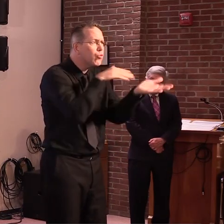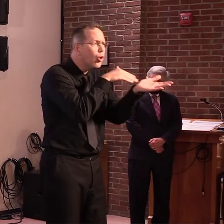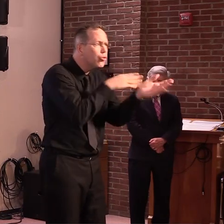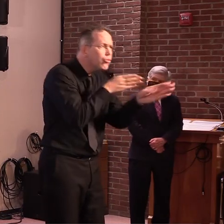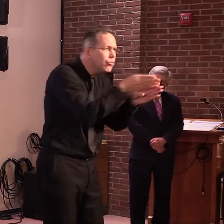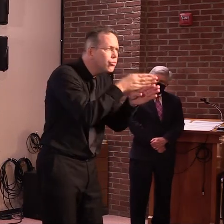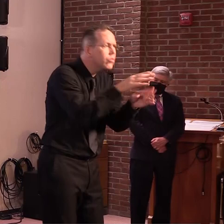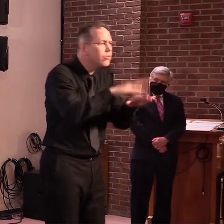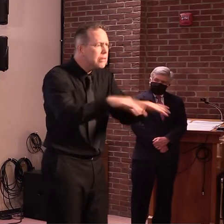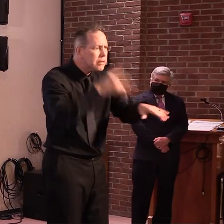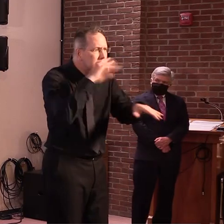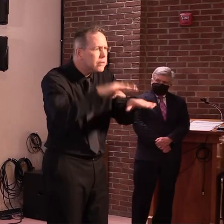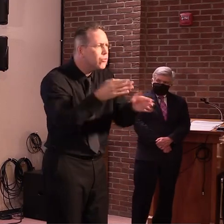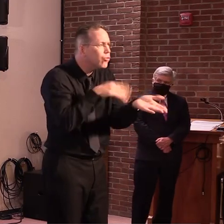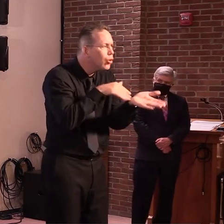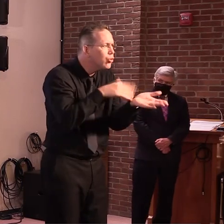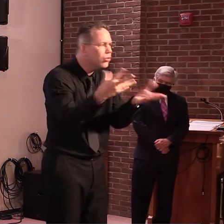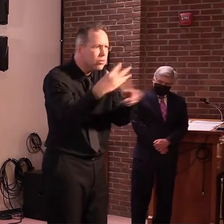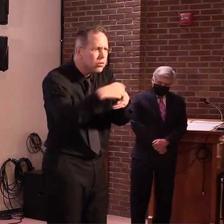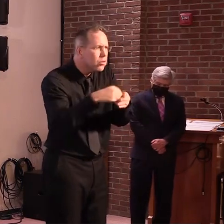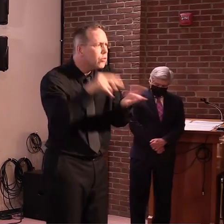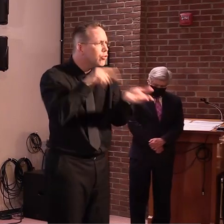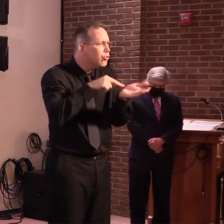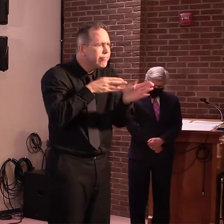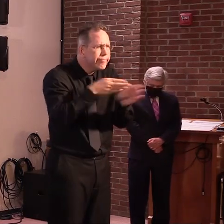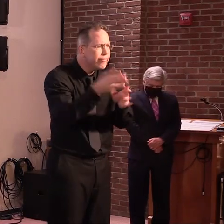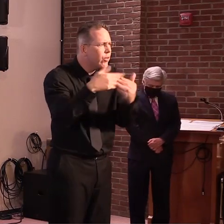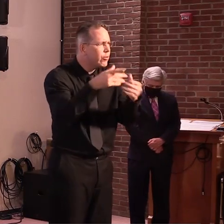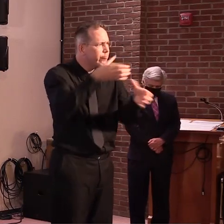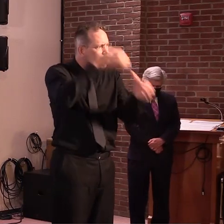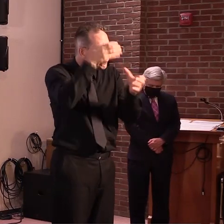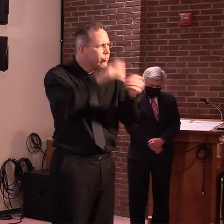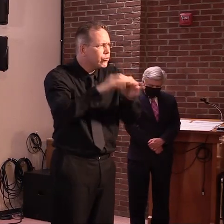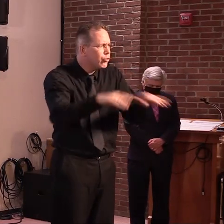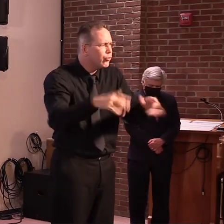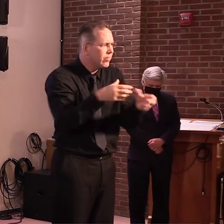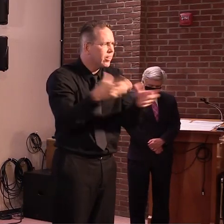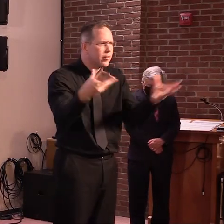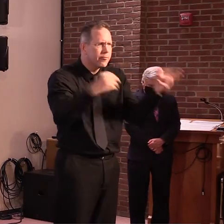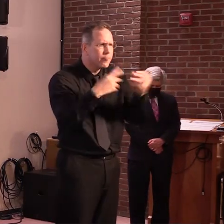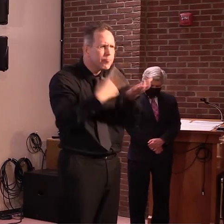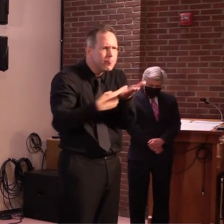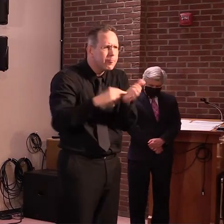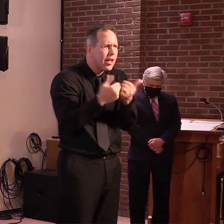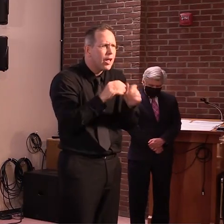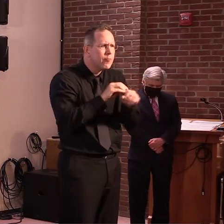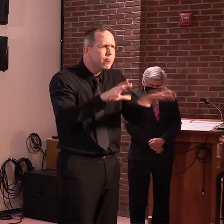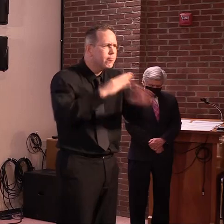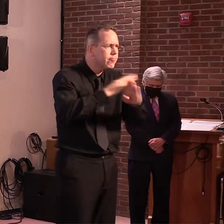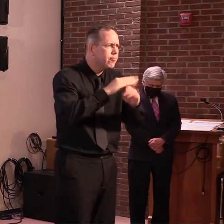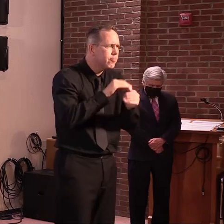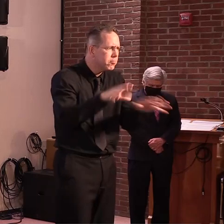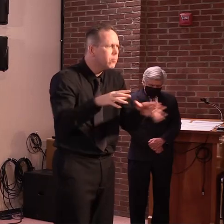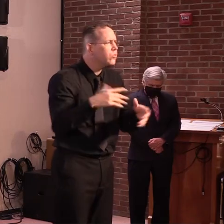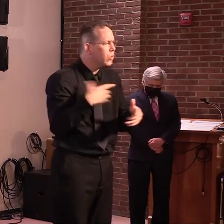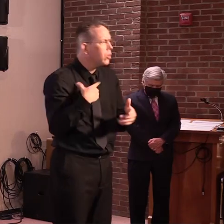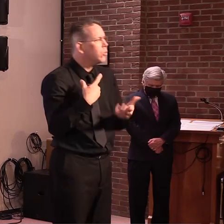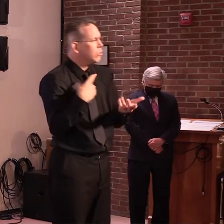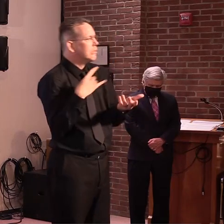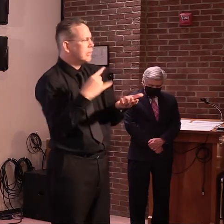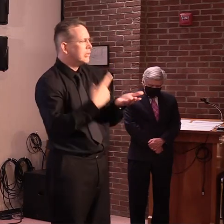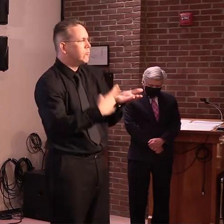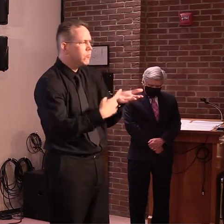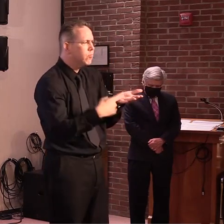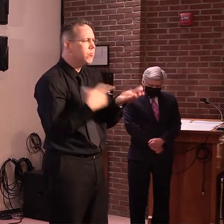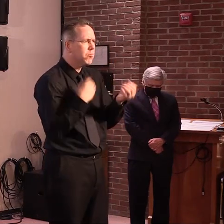quite familiar with all of these issues that span school as a both education site and a work site, we